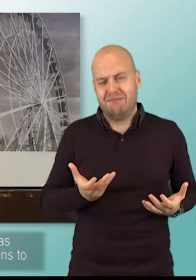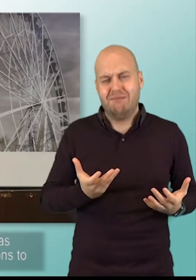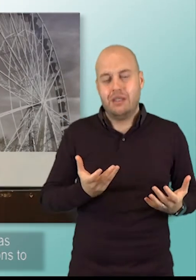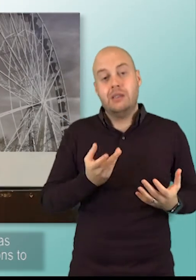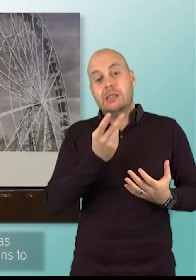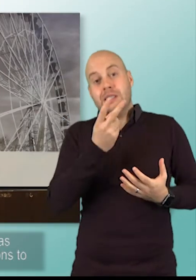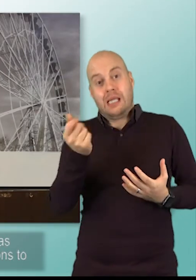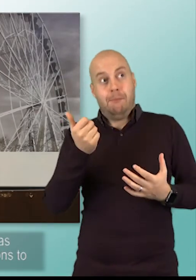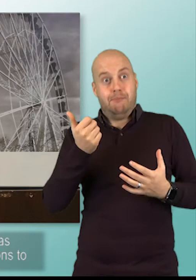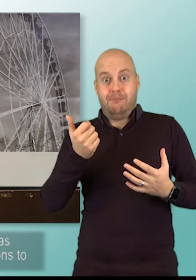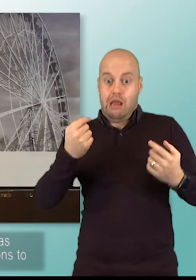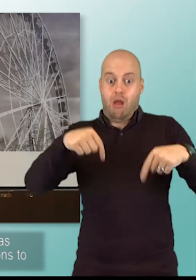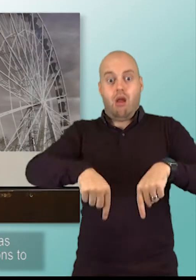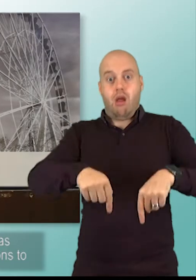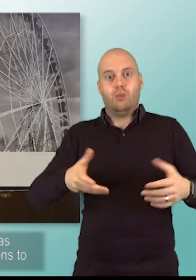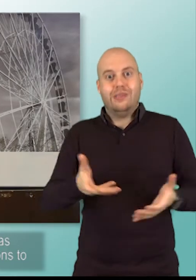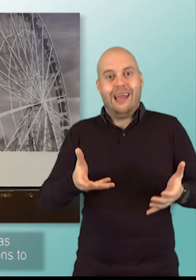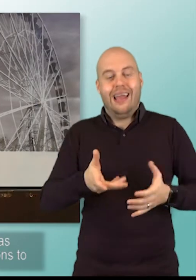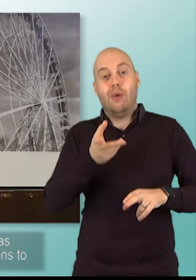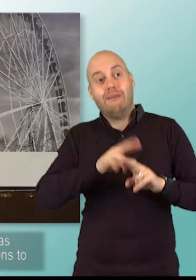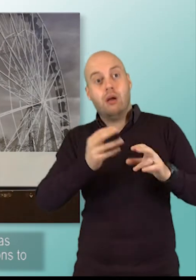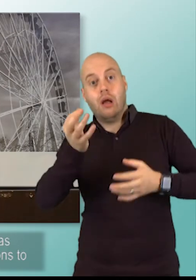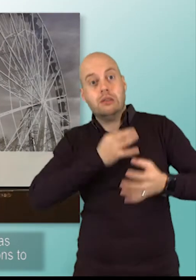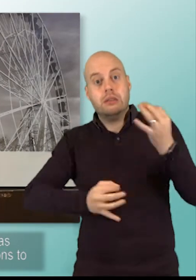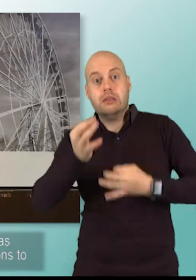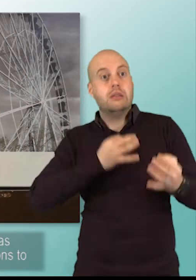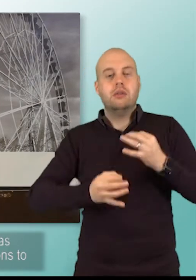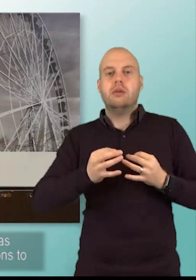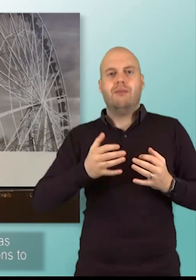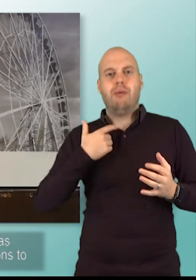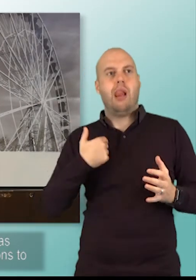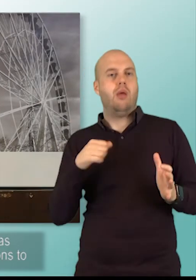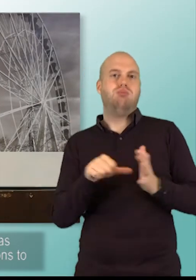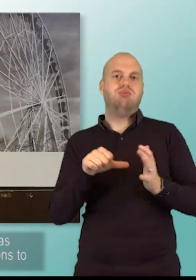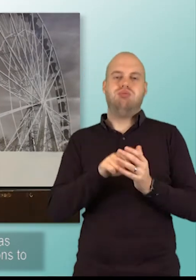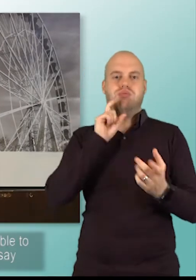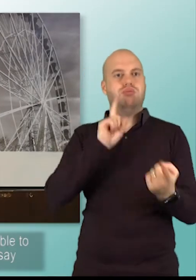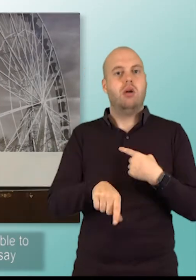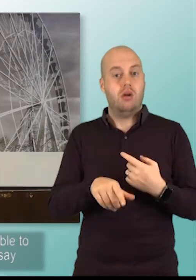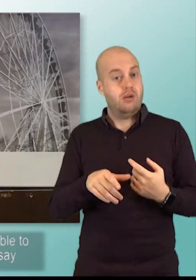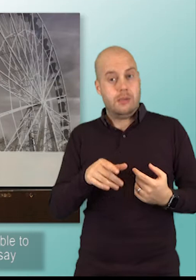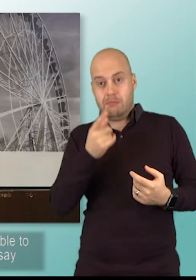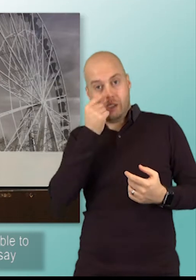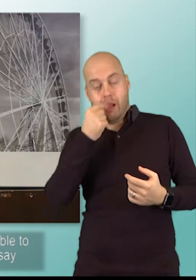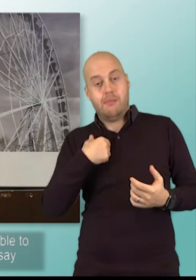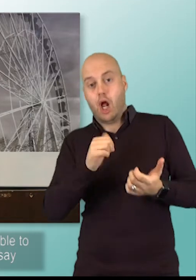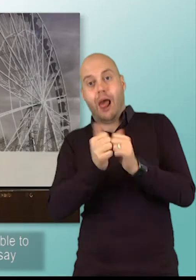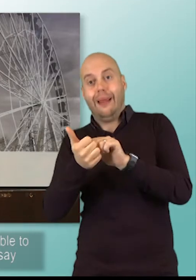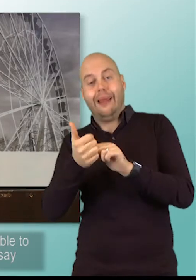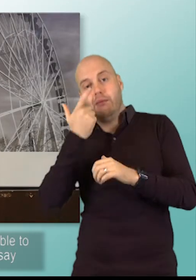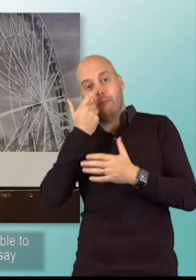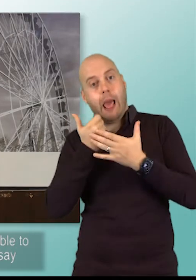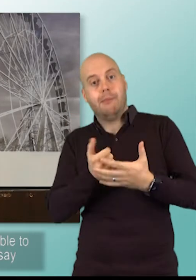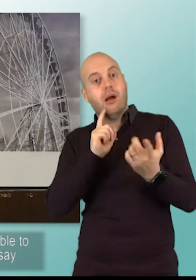are scattered around the room, so as questions arise, if you have particularly tricky questions to ask, we've got some colleagues here who